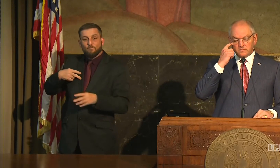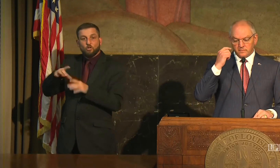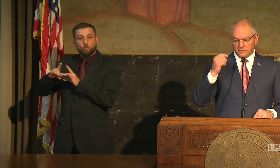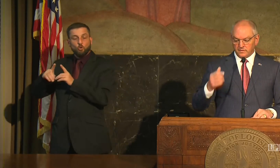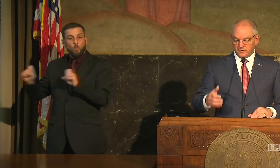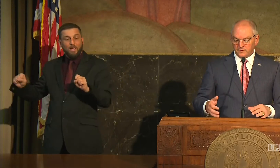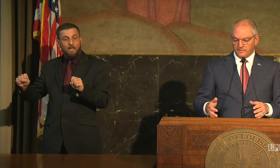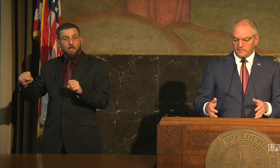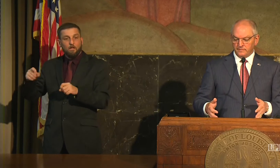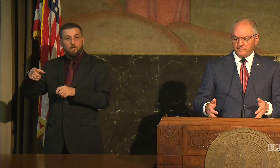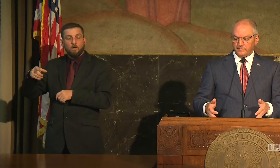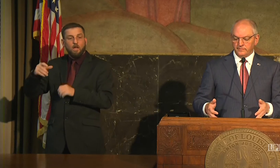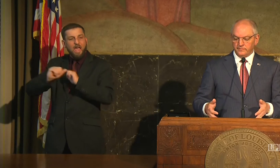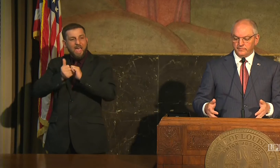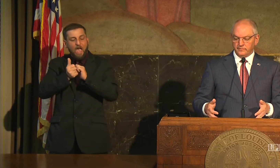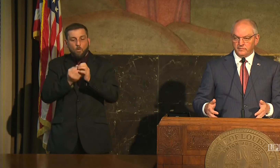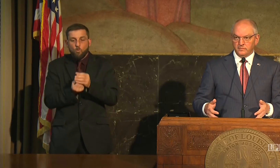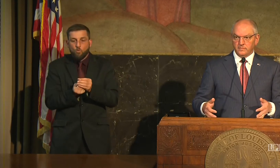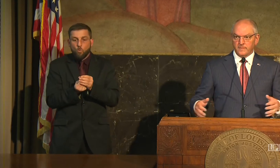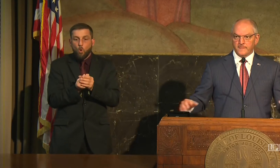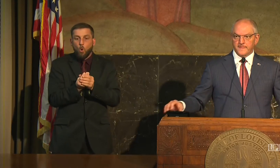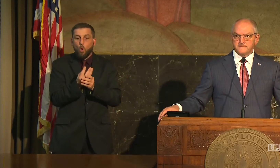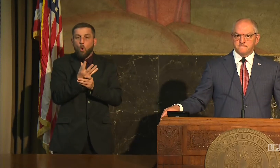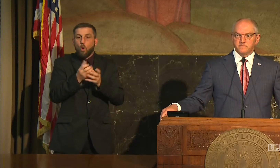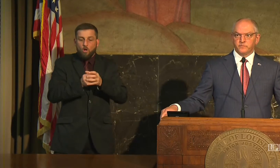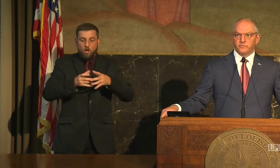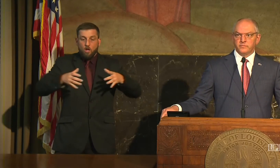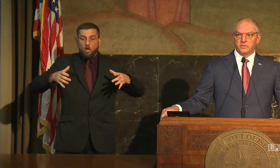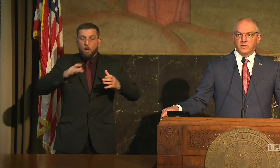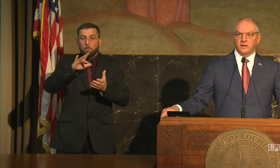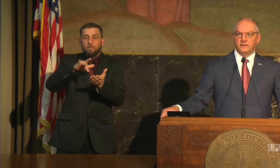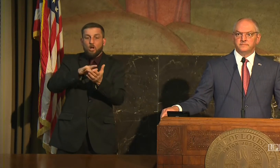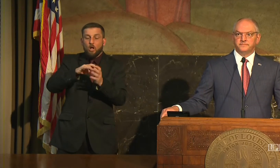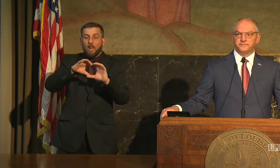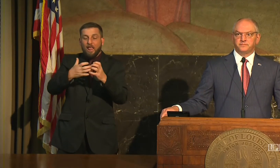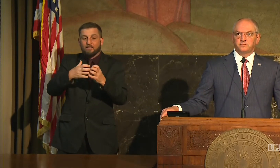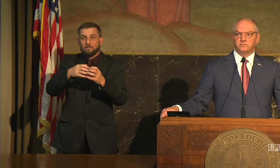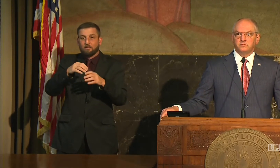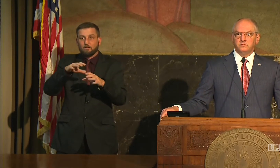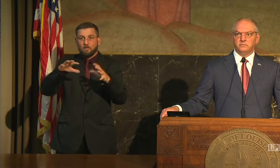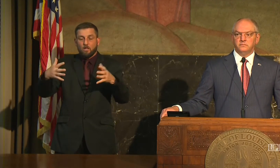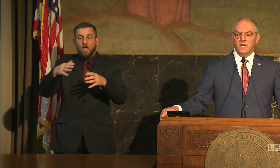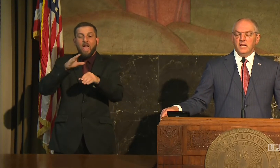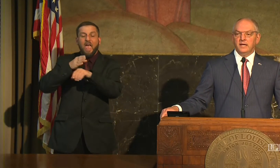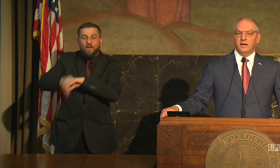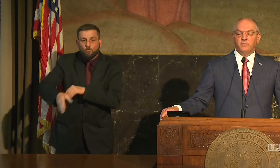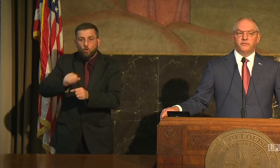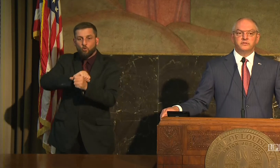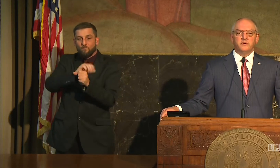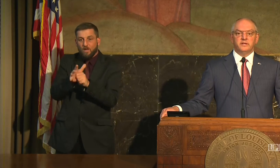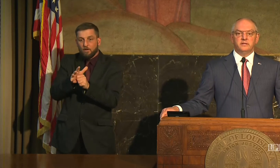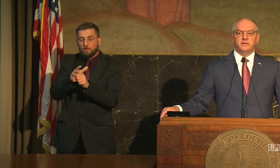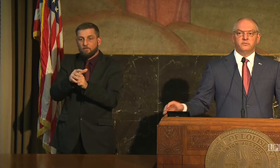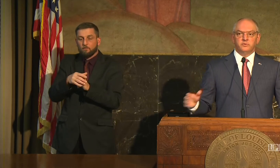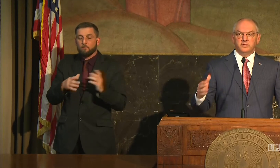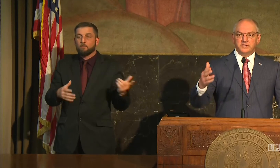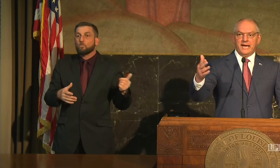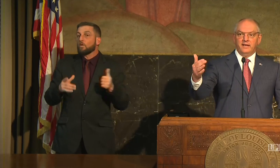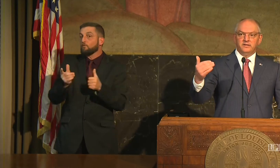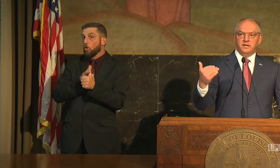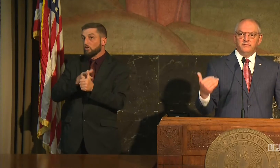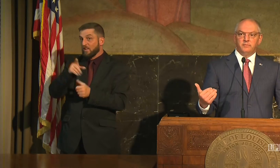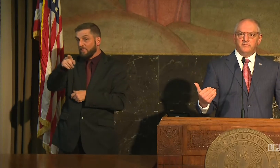How do we keep growing the middle class in Louisiana after the coronavirus pandemic has been handled? Yeah, well, first of all, this